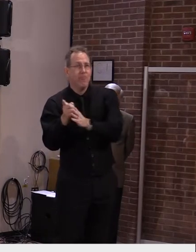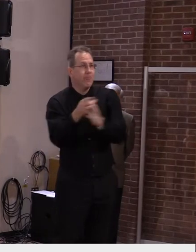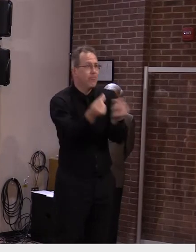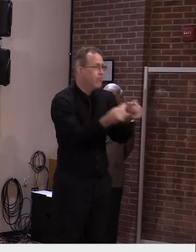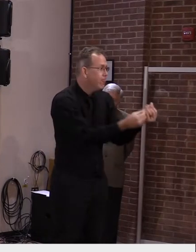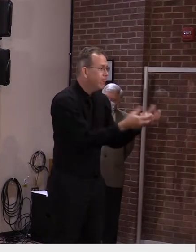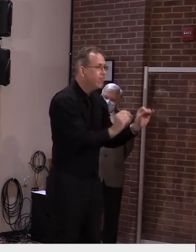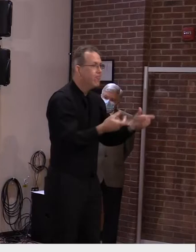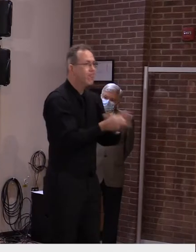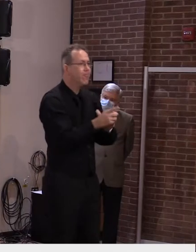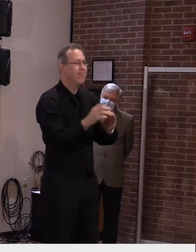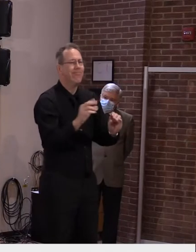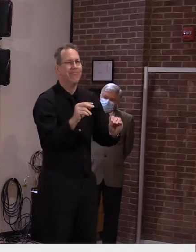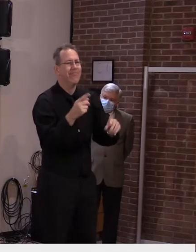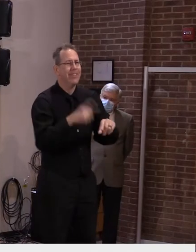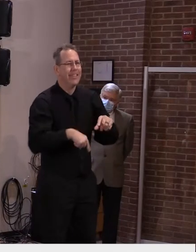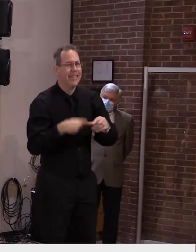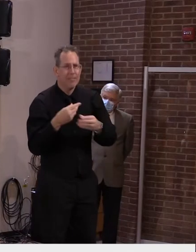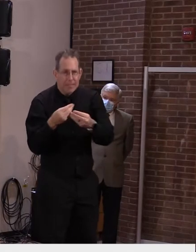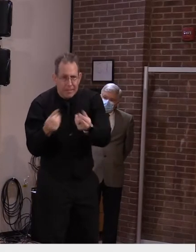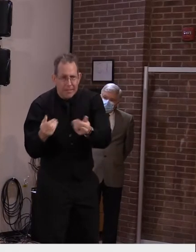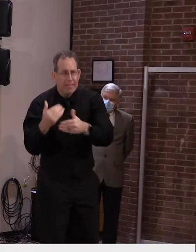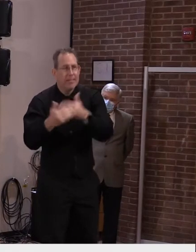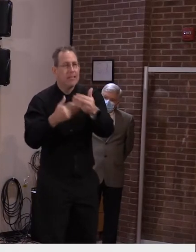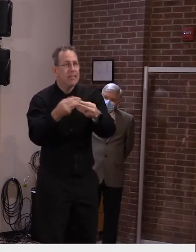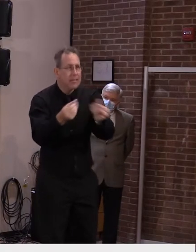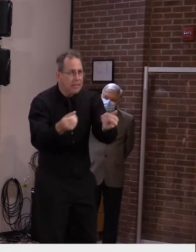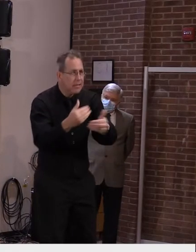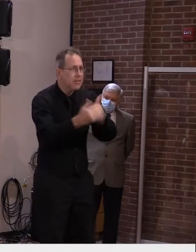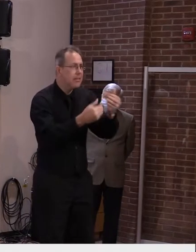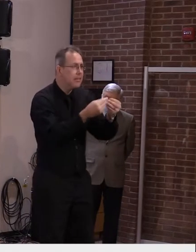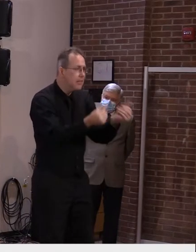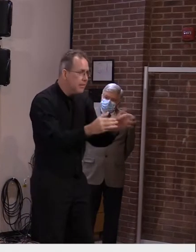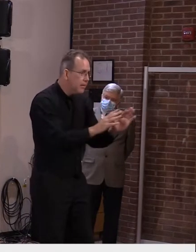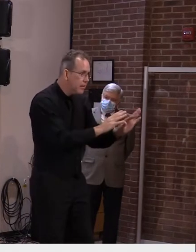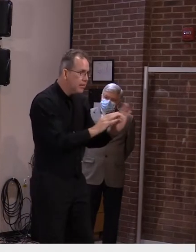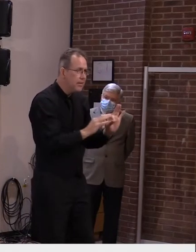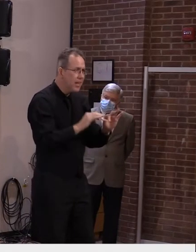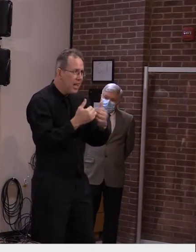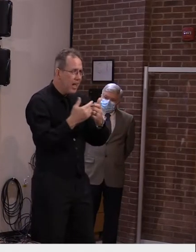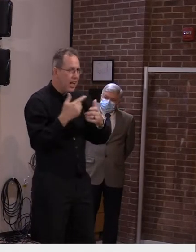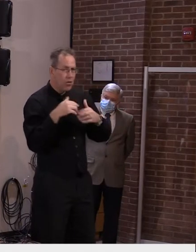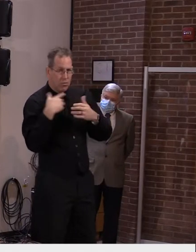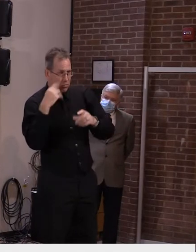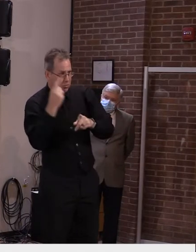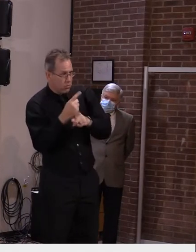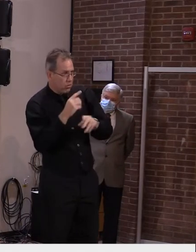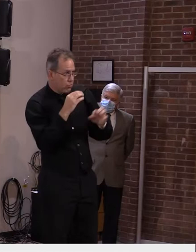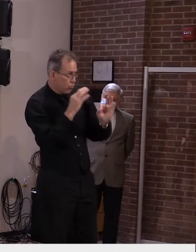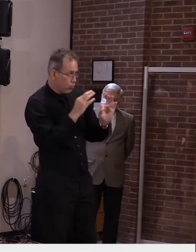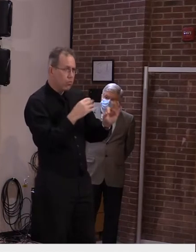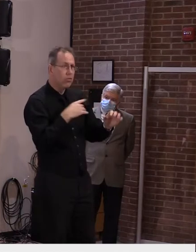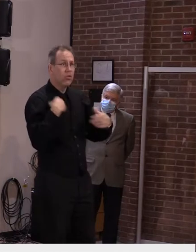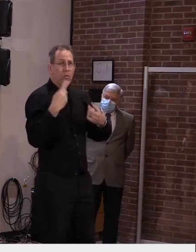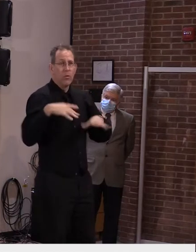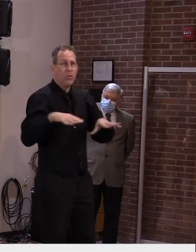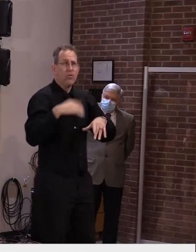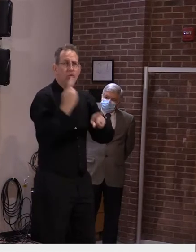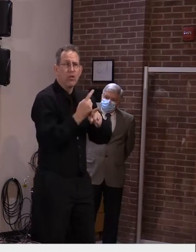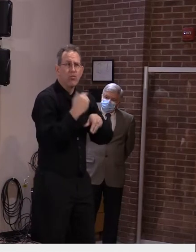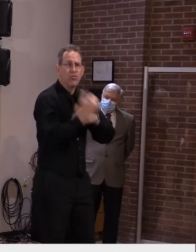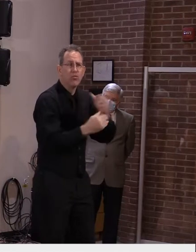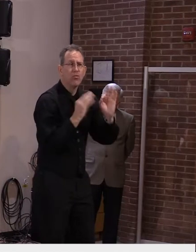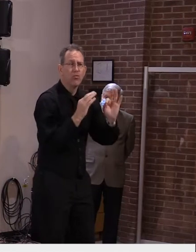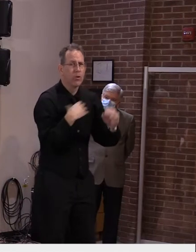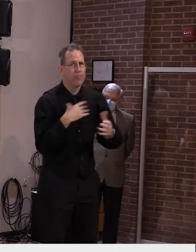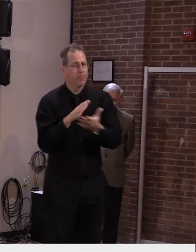happen, we should certainly credit people with doing the right things. But it's really it's a real challenge, to say the least.